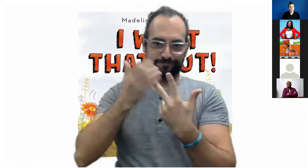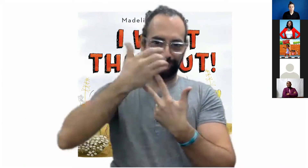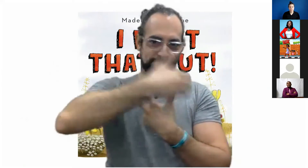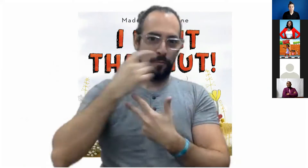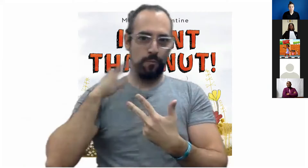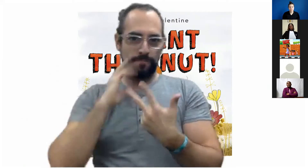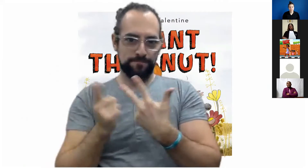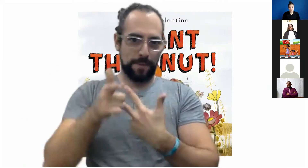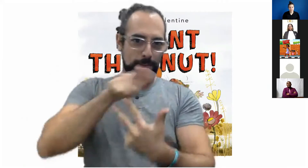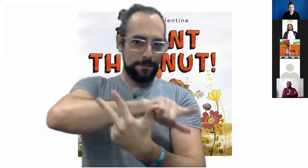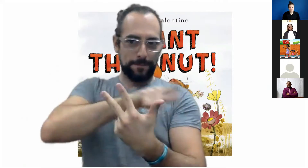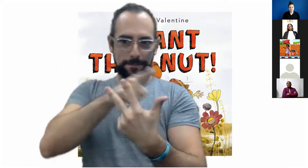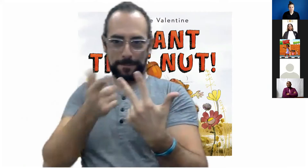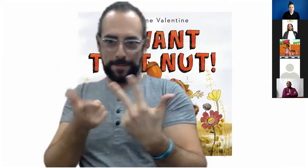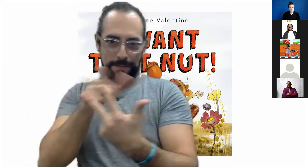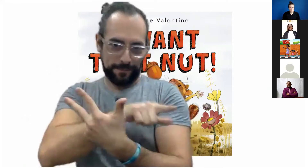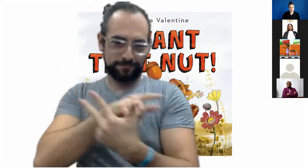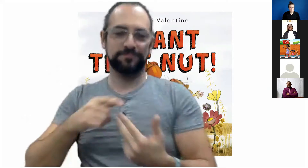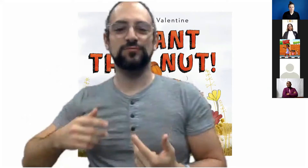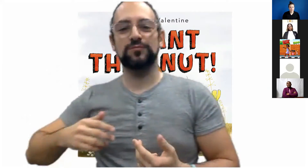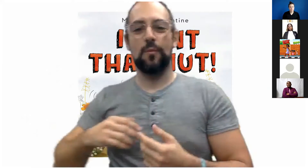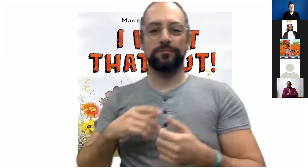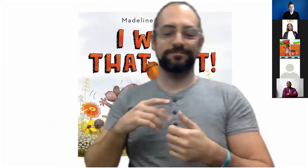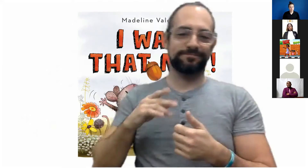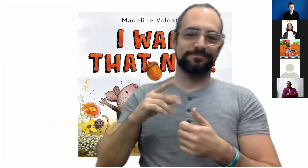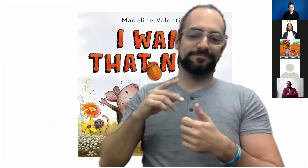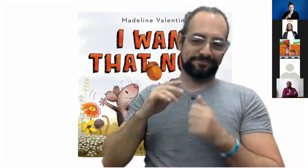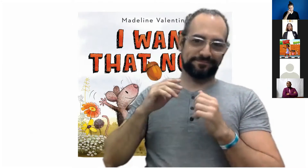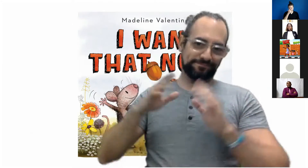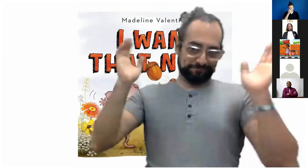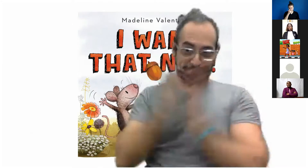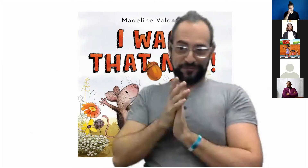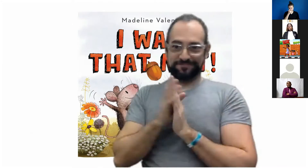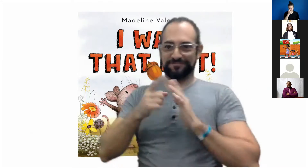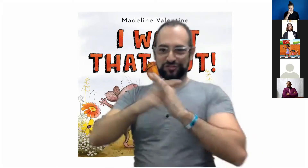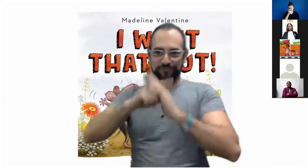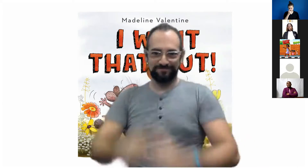So this book has 3 different characters, and I'll be playing all of them.